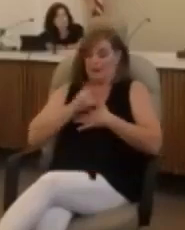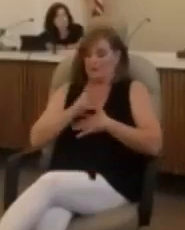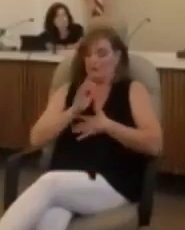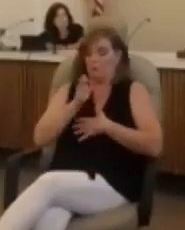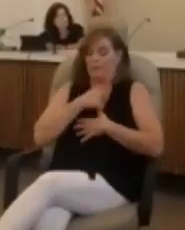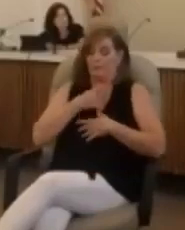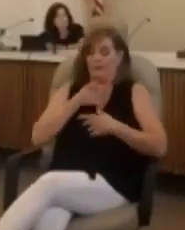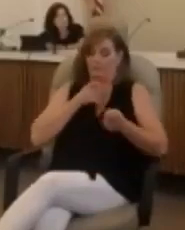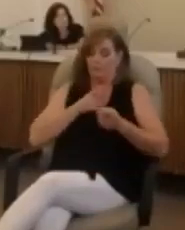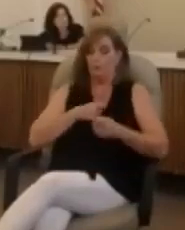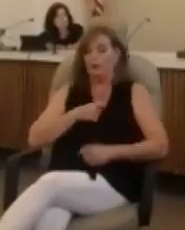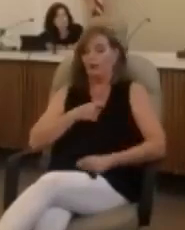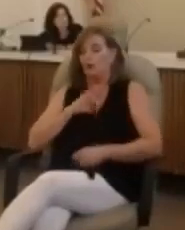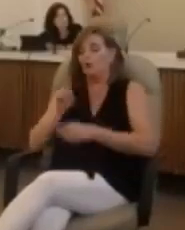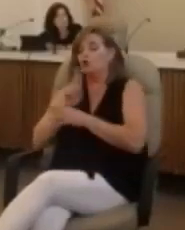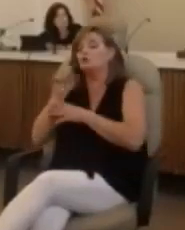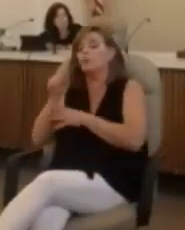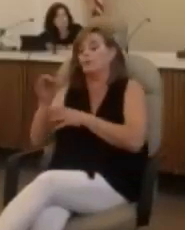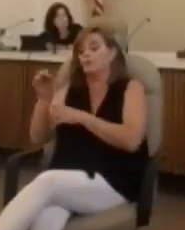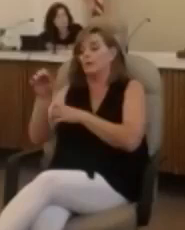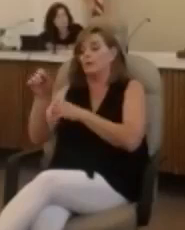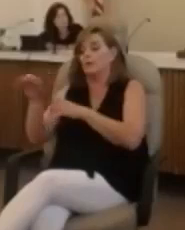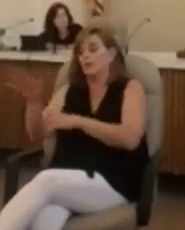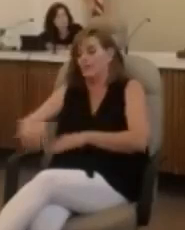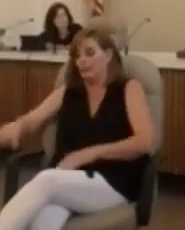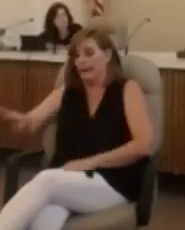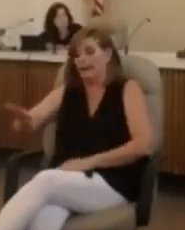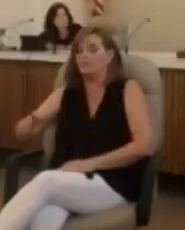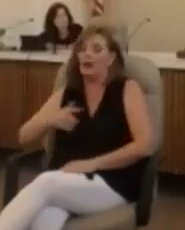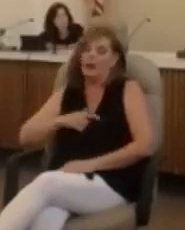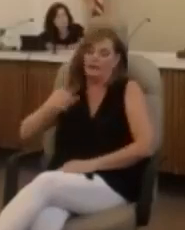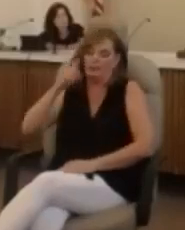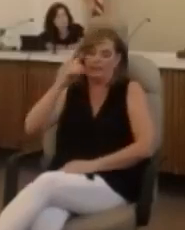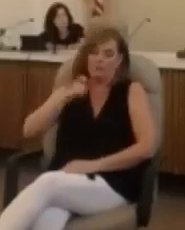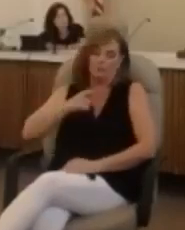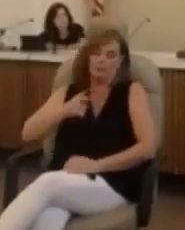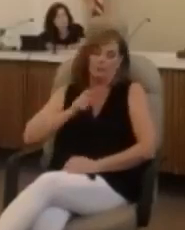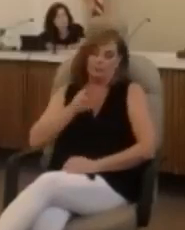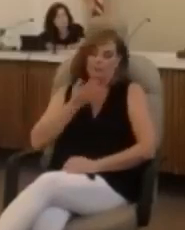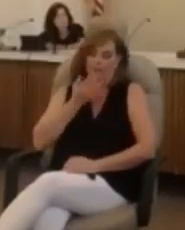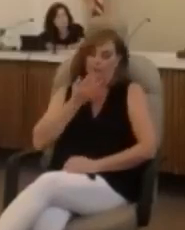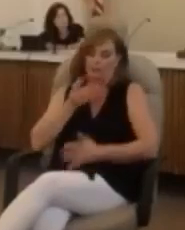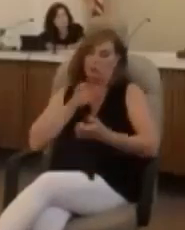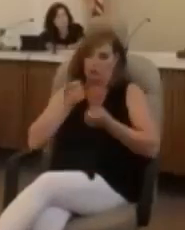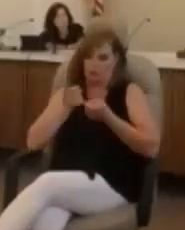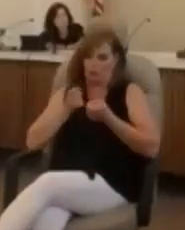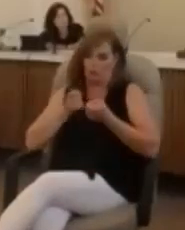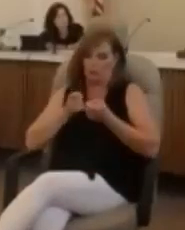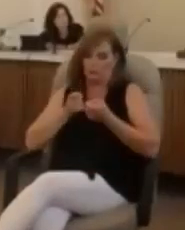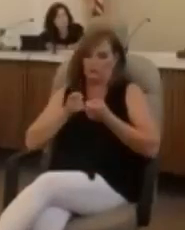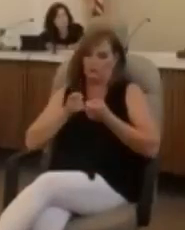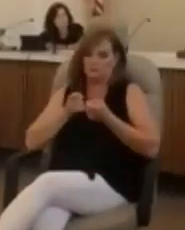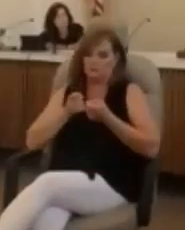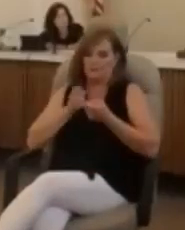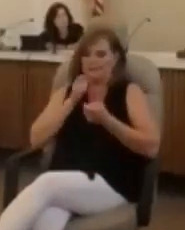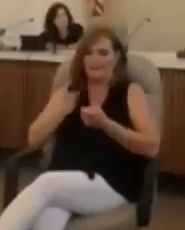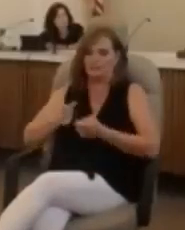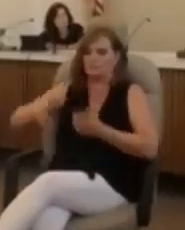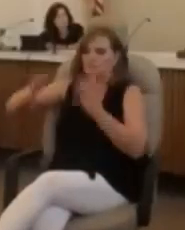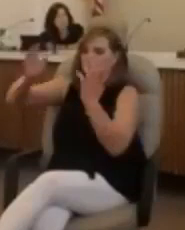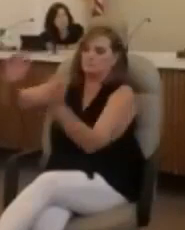I think we would rather have control over more than just letting it go. So